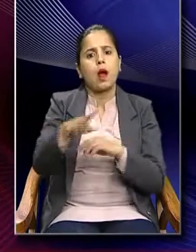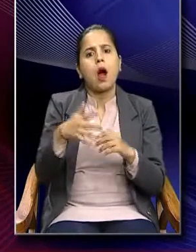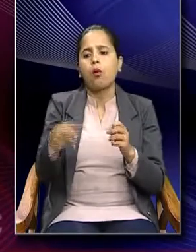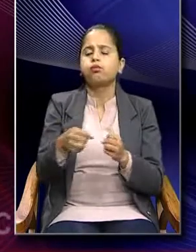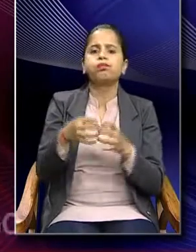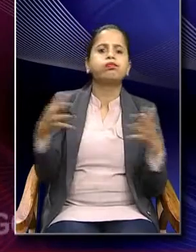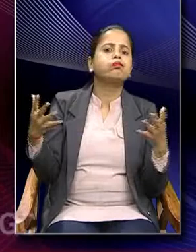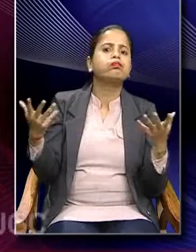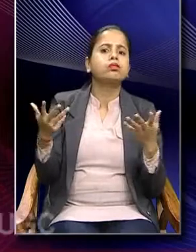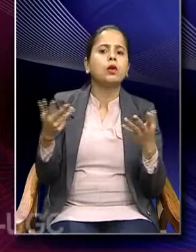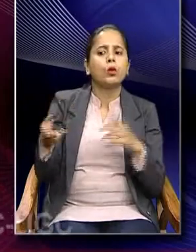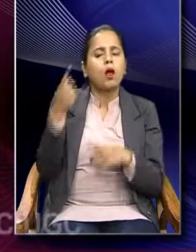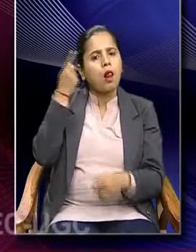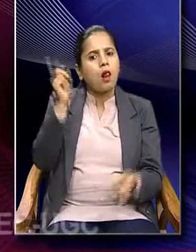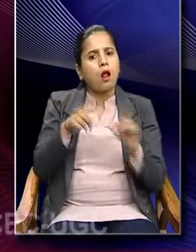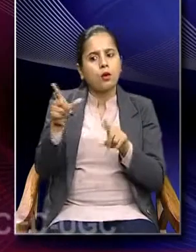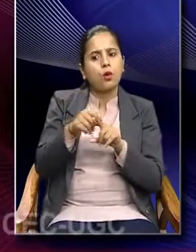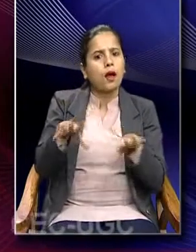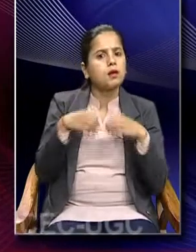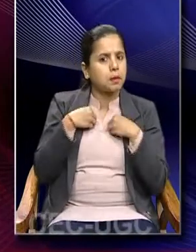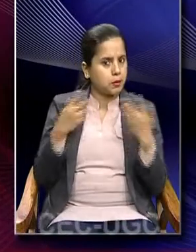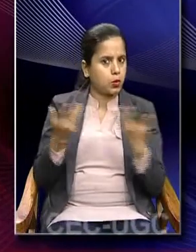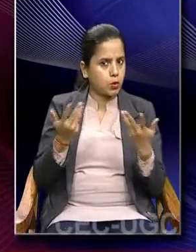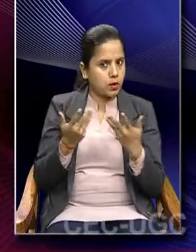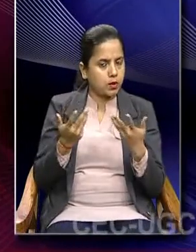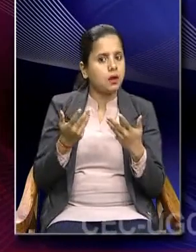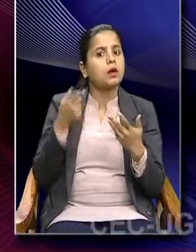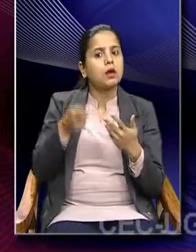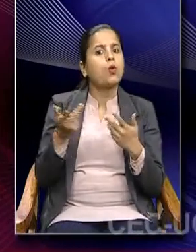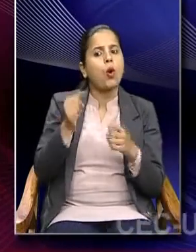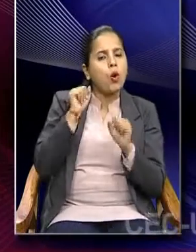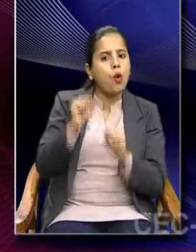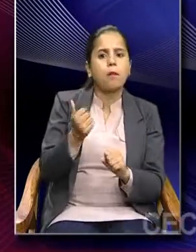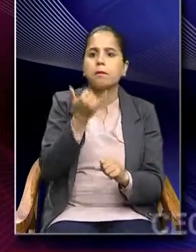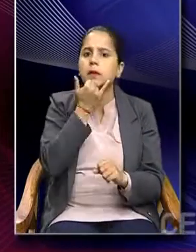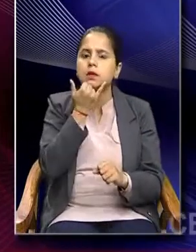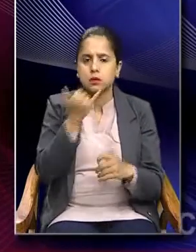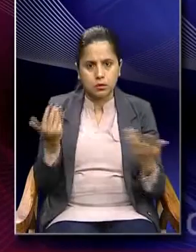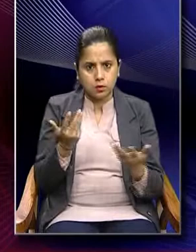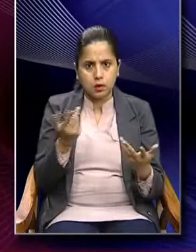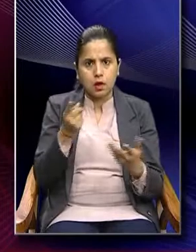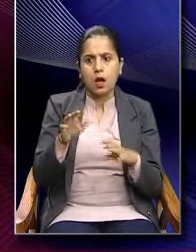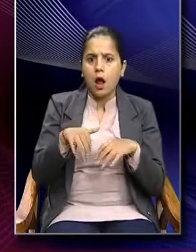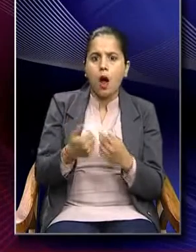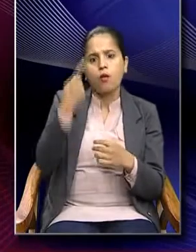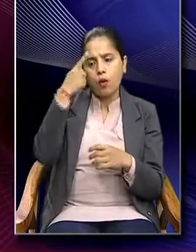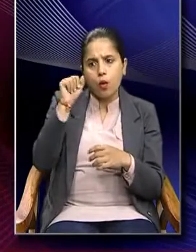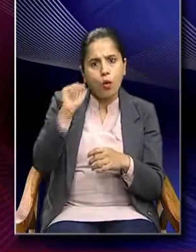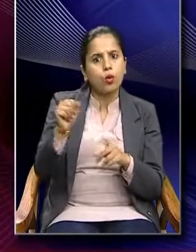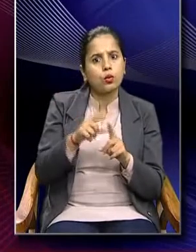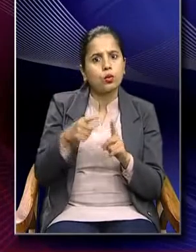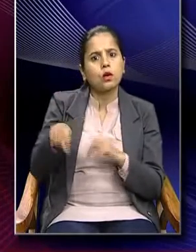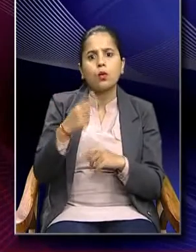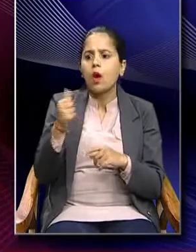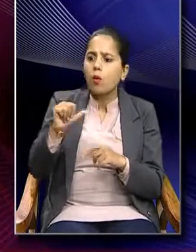expanded, what strategies they have adopted, right? Which wars they have fought, how they fought those wars, how they have won